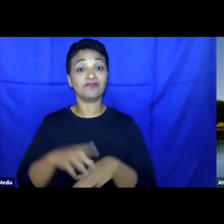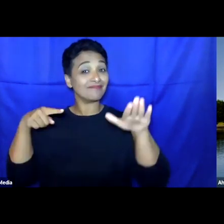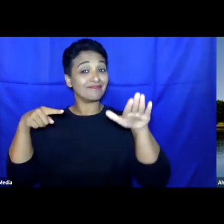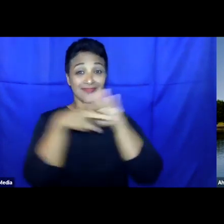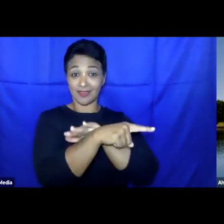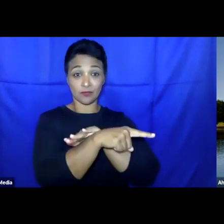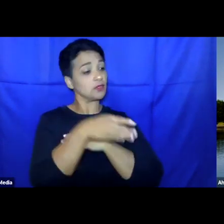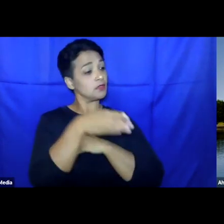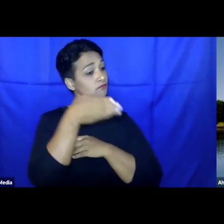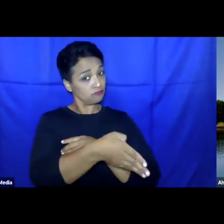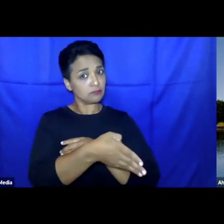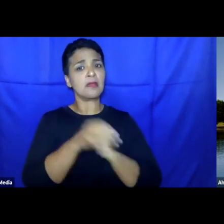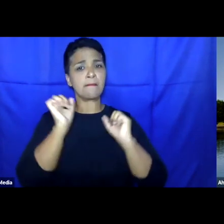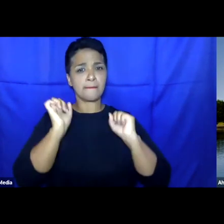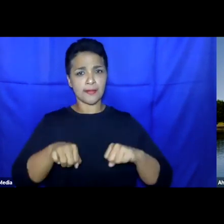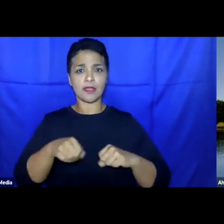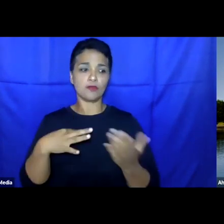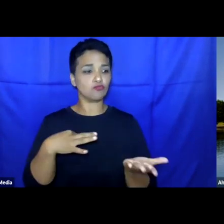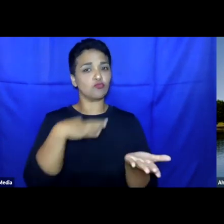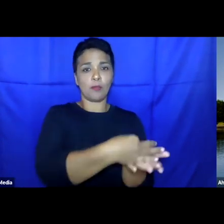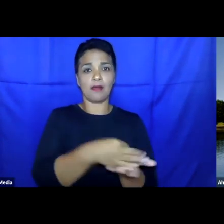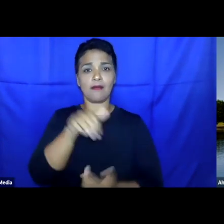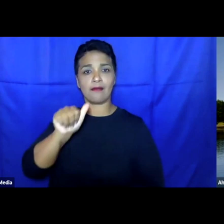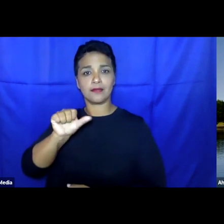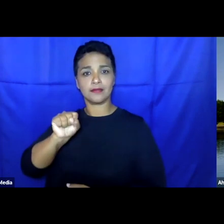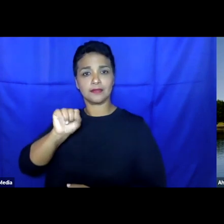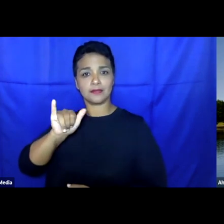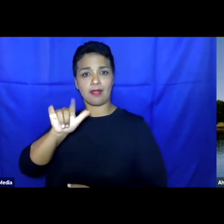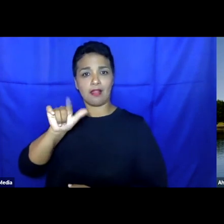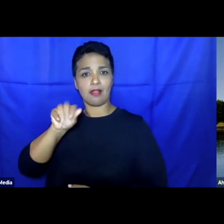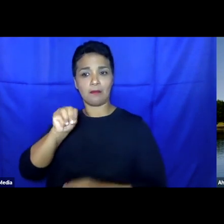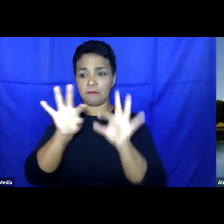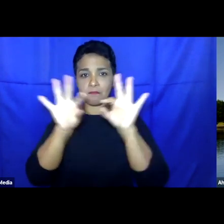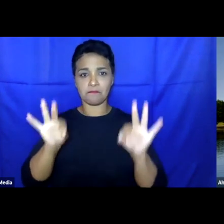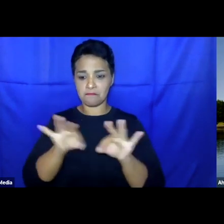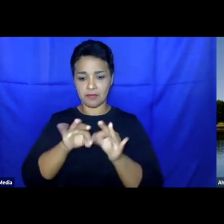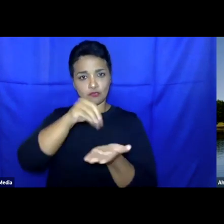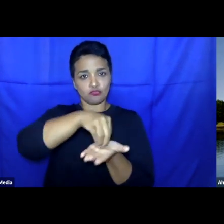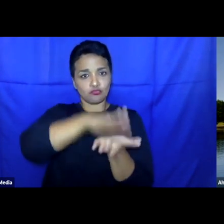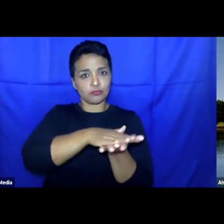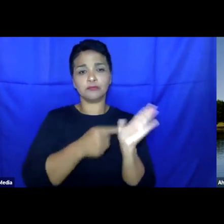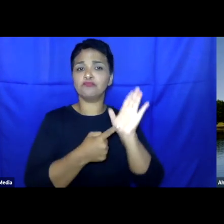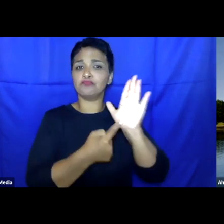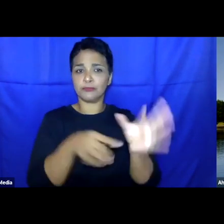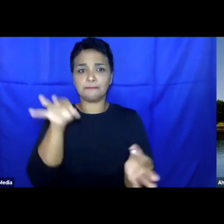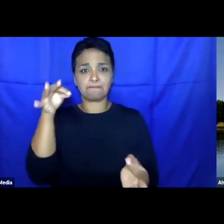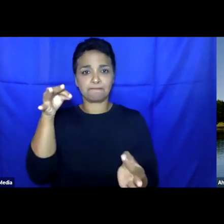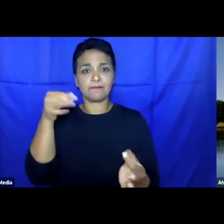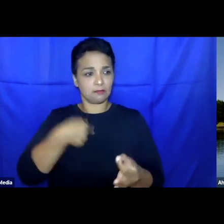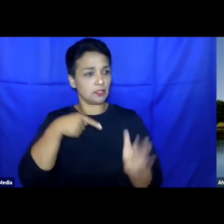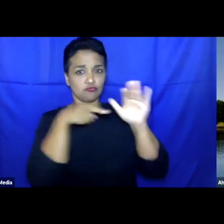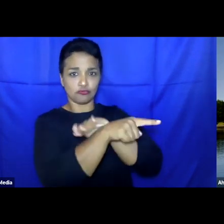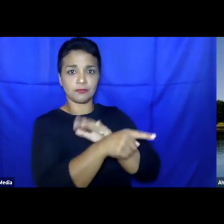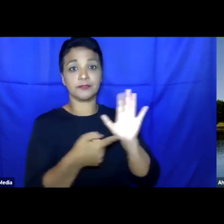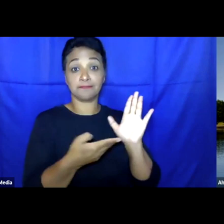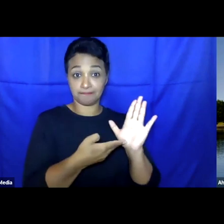to apply for asylum, being able to present their case to pertinent authorities, and to have an effective and impartial hearing on